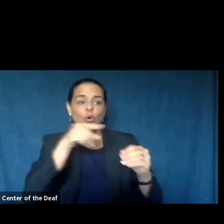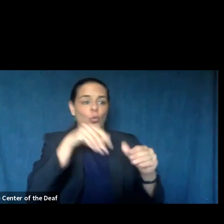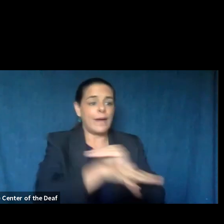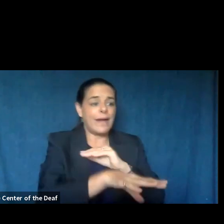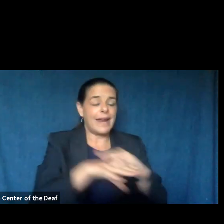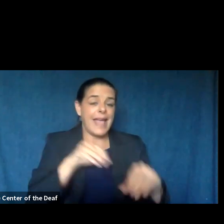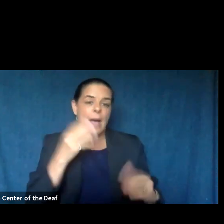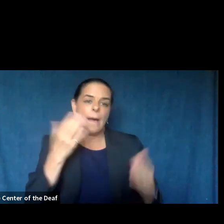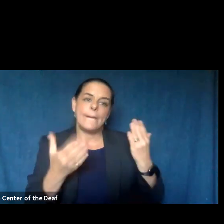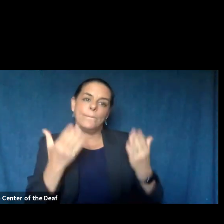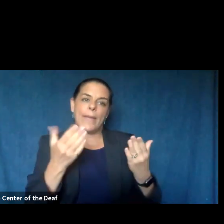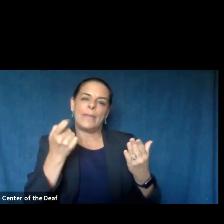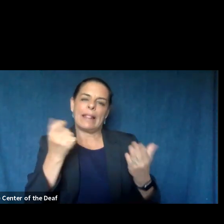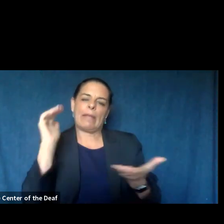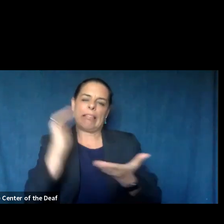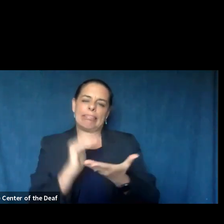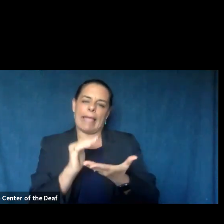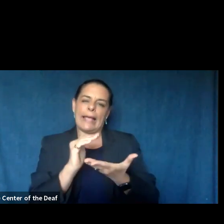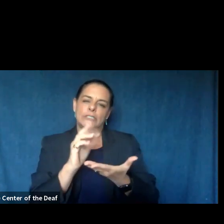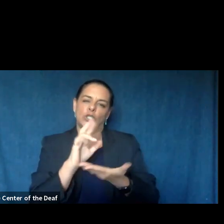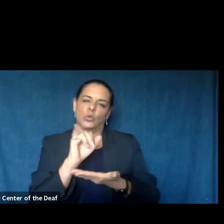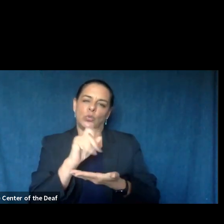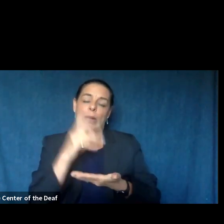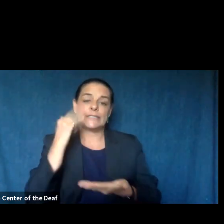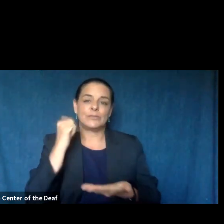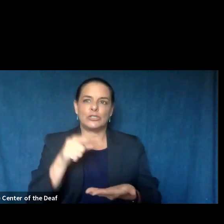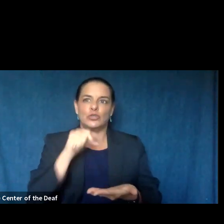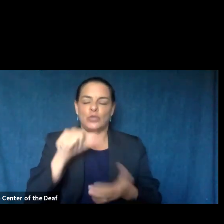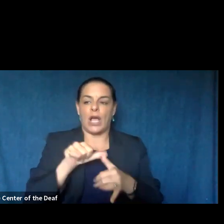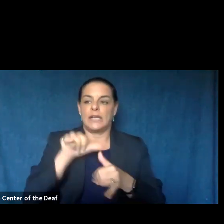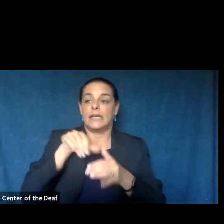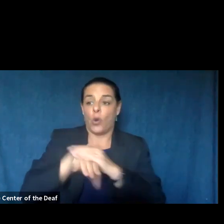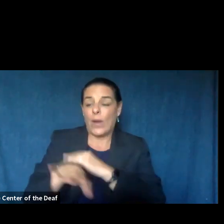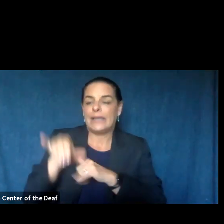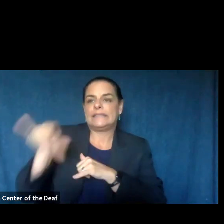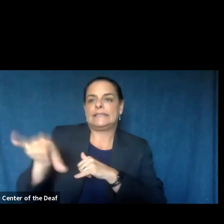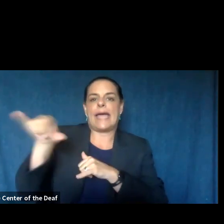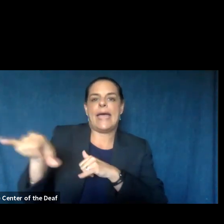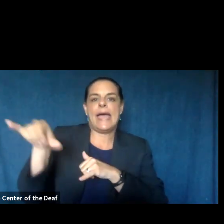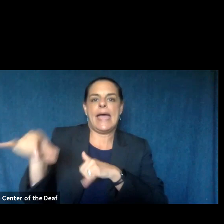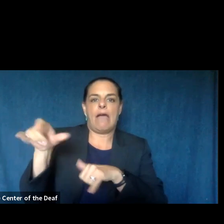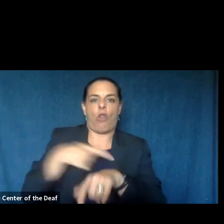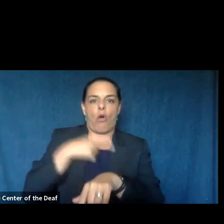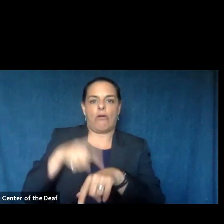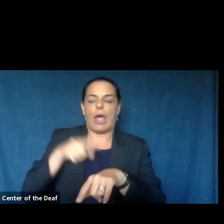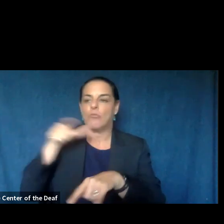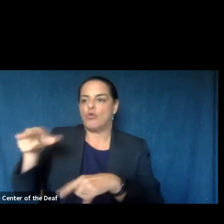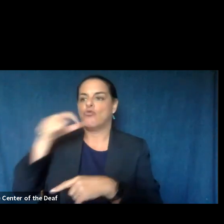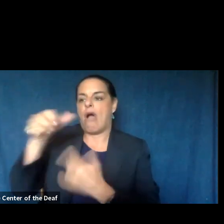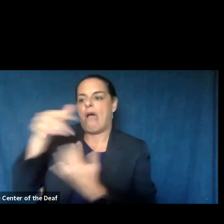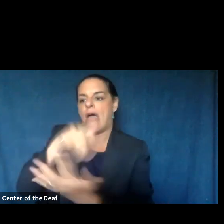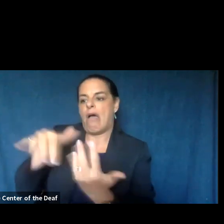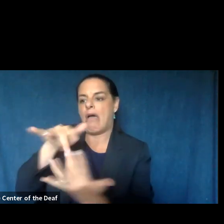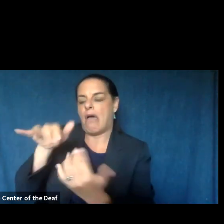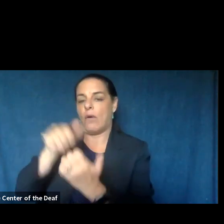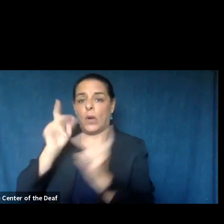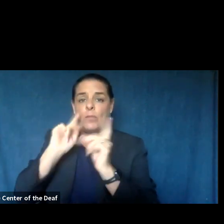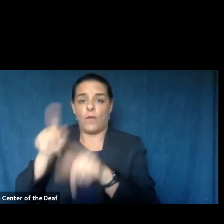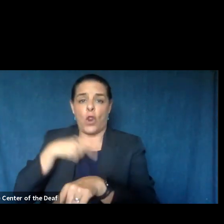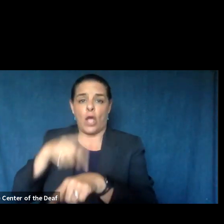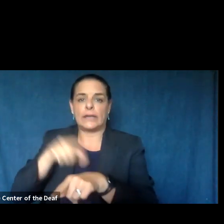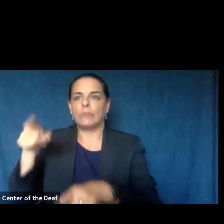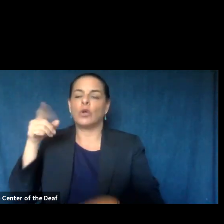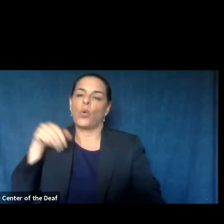probably a little bit less inherent risk because you're not staying for a long time. You're not interacting with individuals for a long time. You're kind of walking